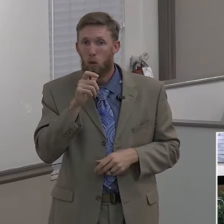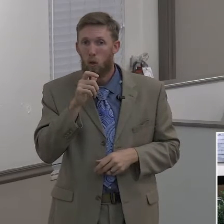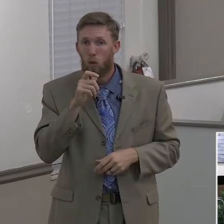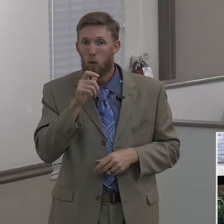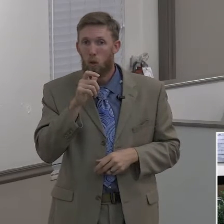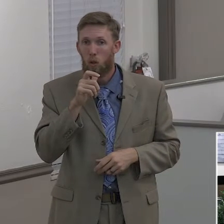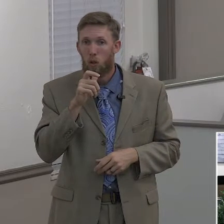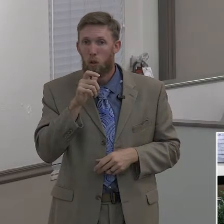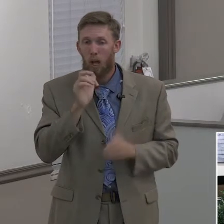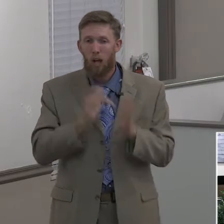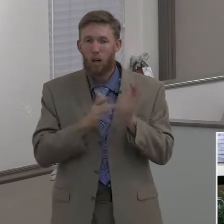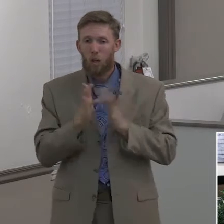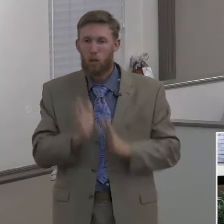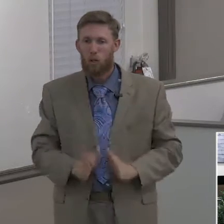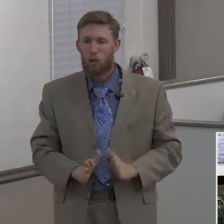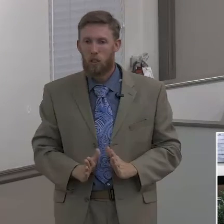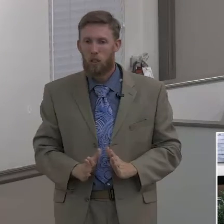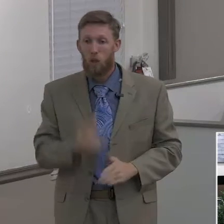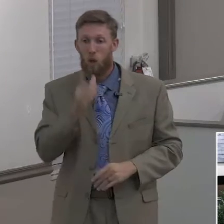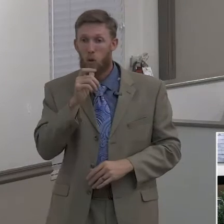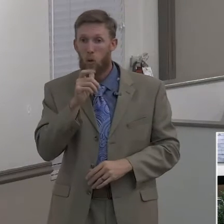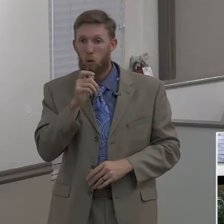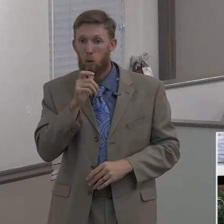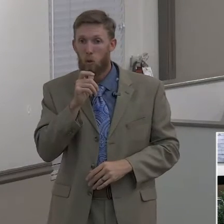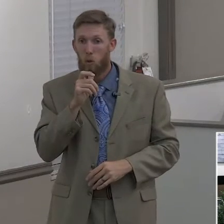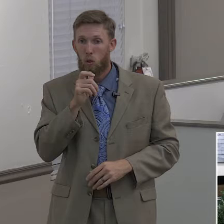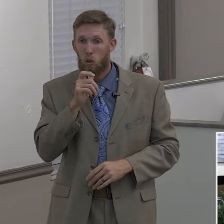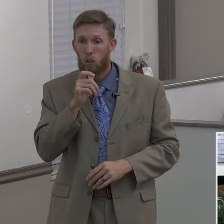remember? What kind of Christians?